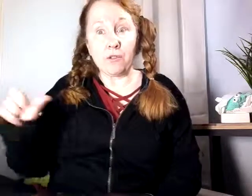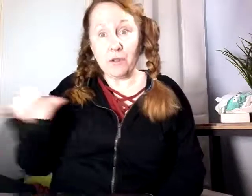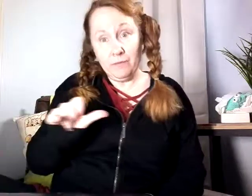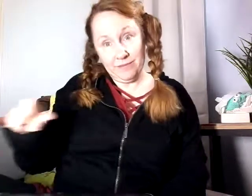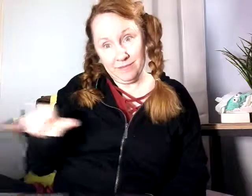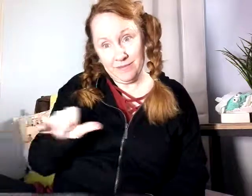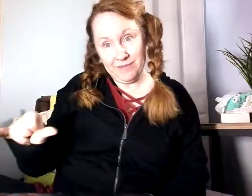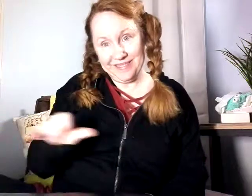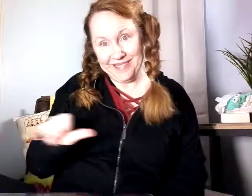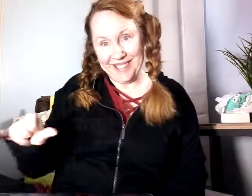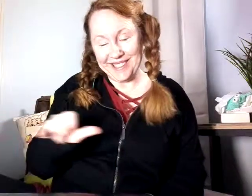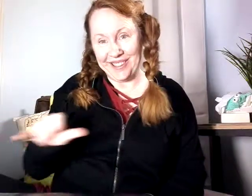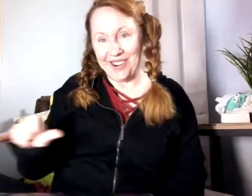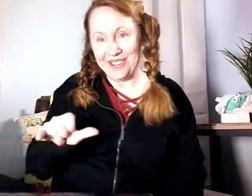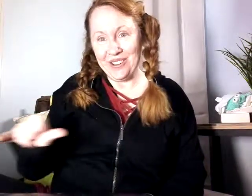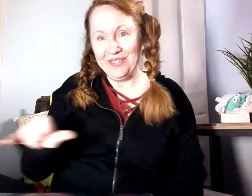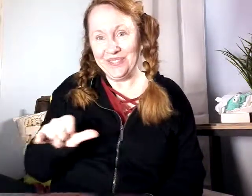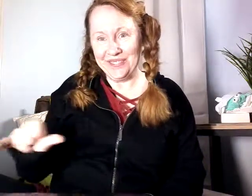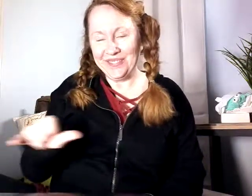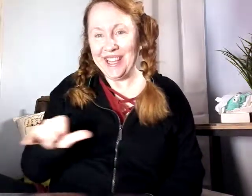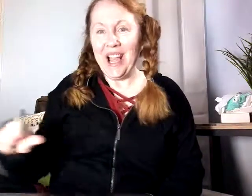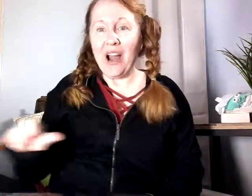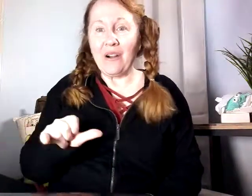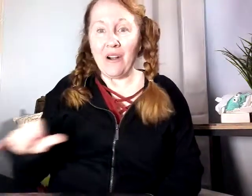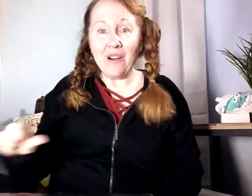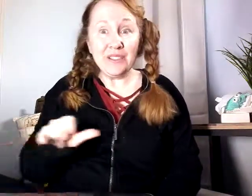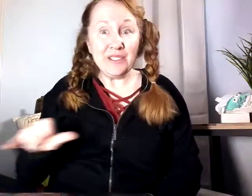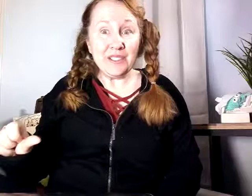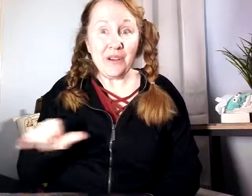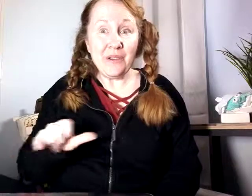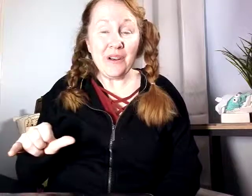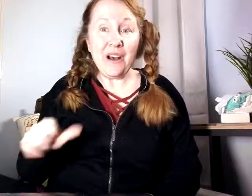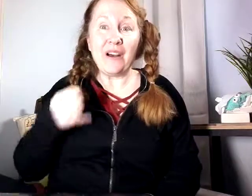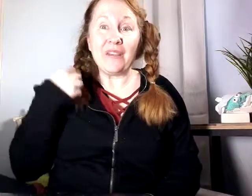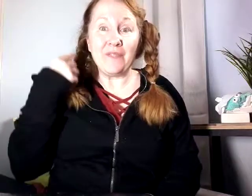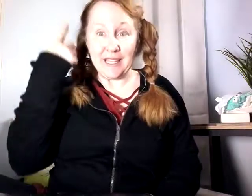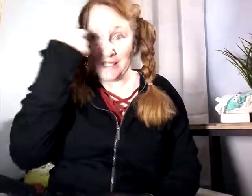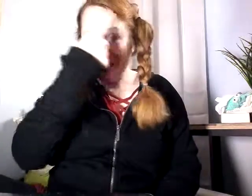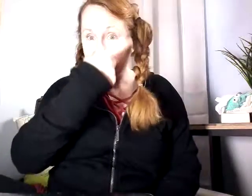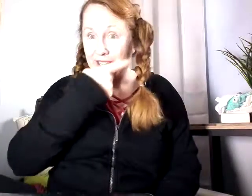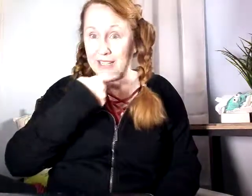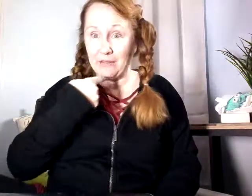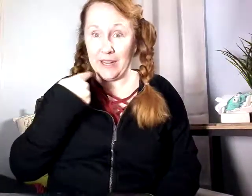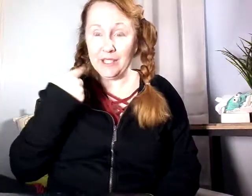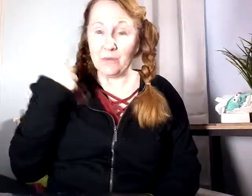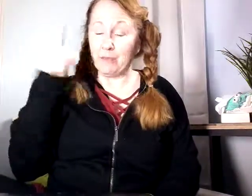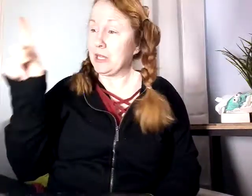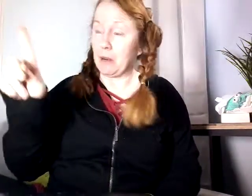also, that's our also, are also on the faces. So that's our face. We take our